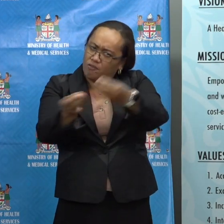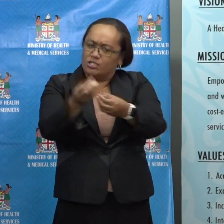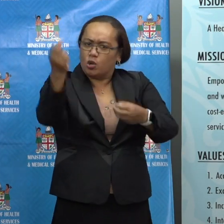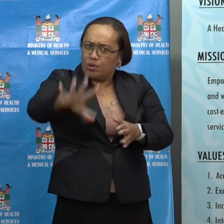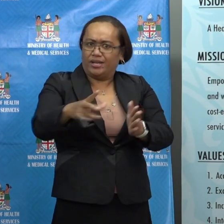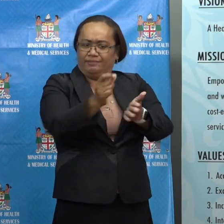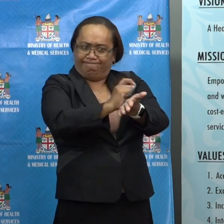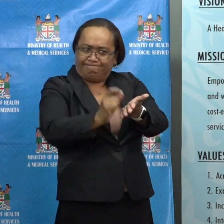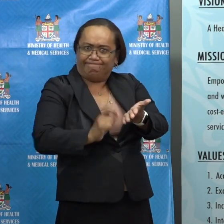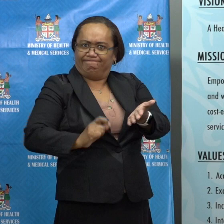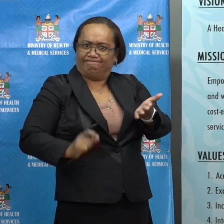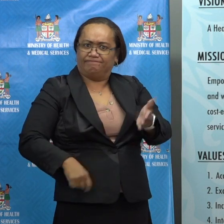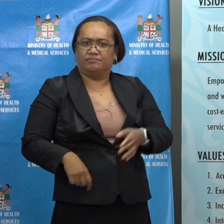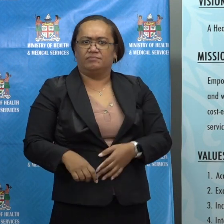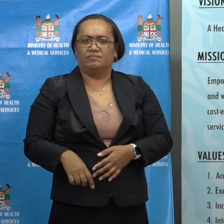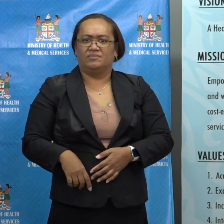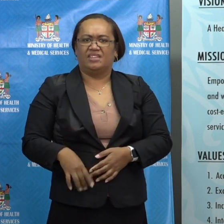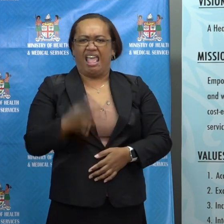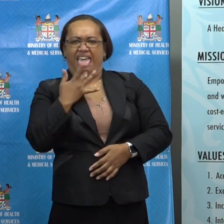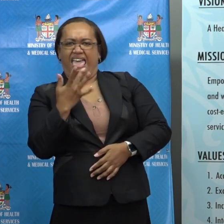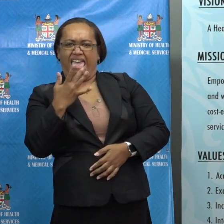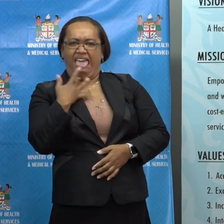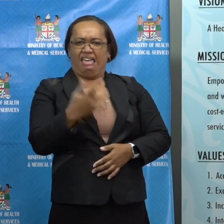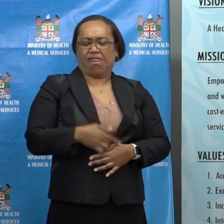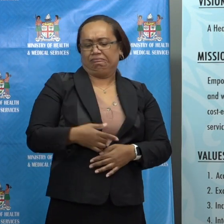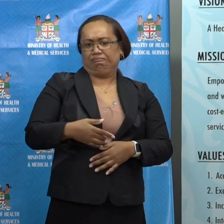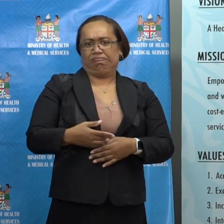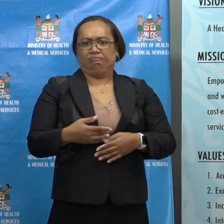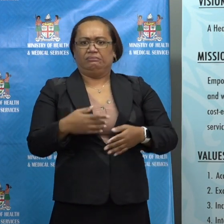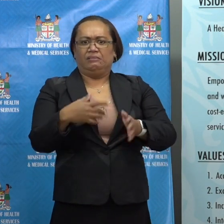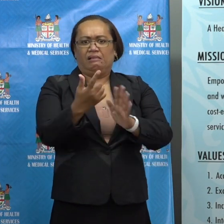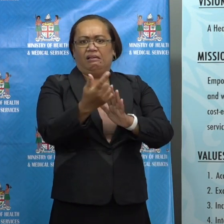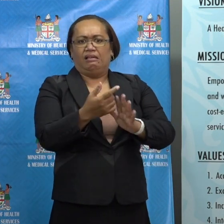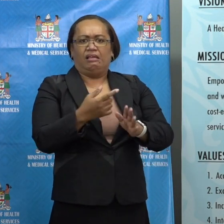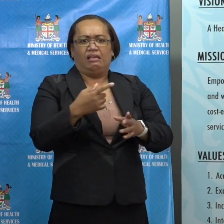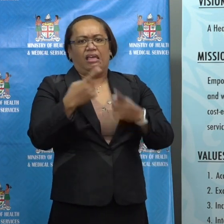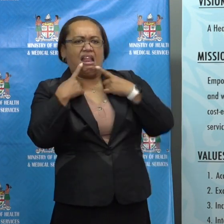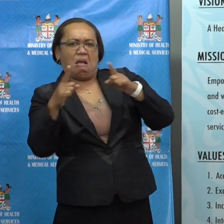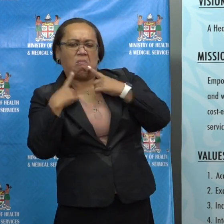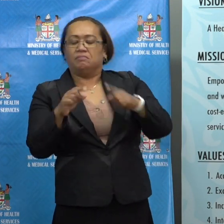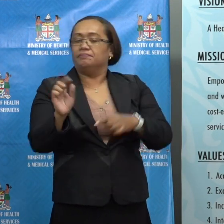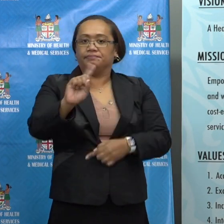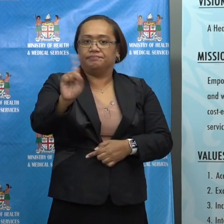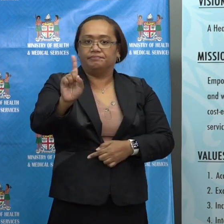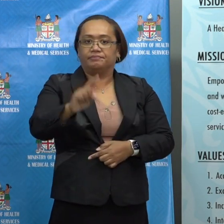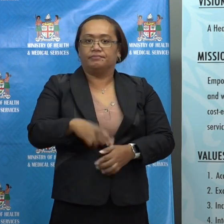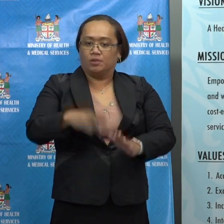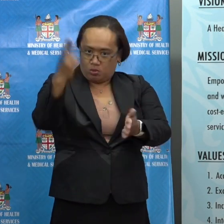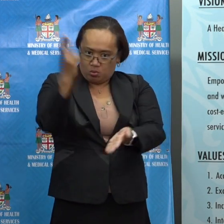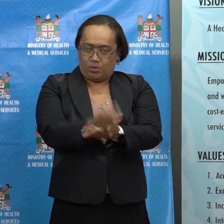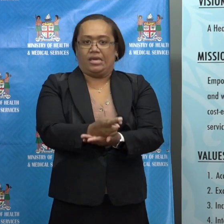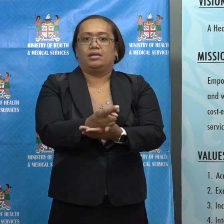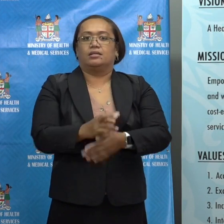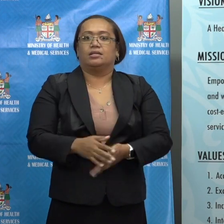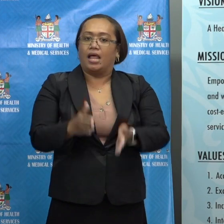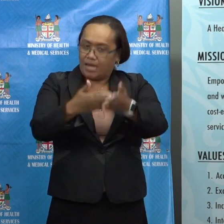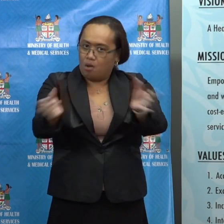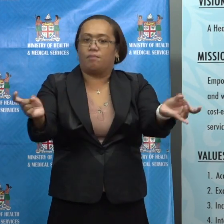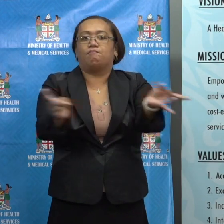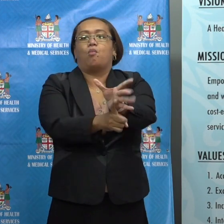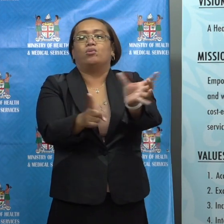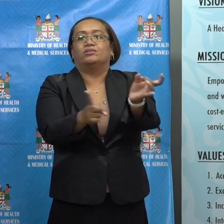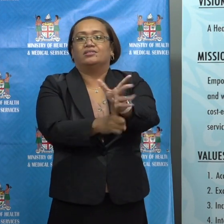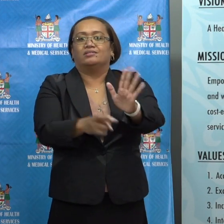are not making any disparity between what I meant and what they gazetted. It's really important to